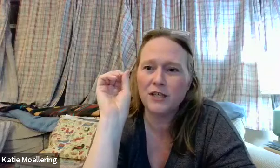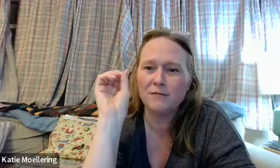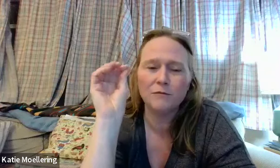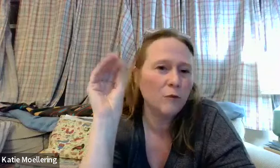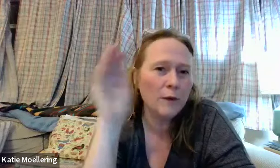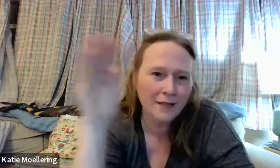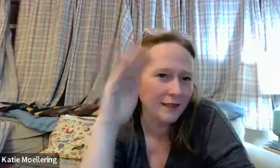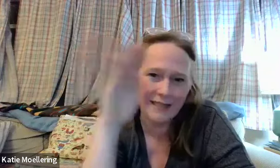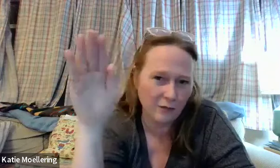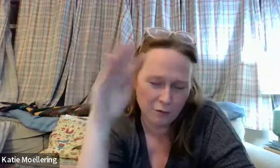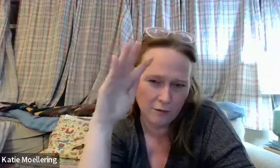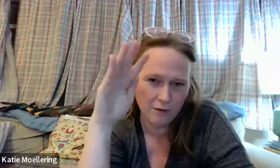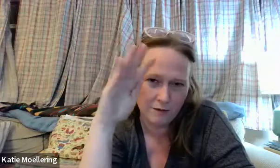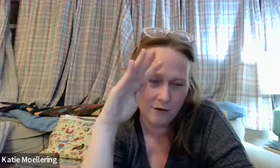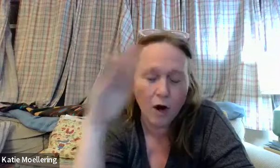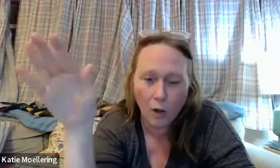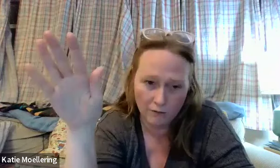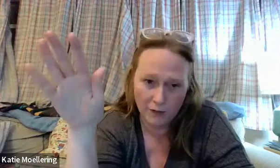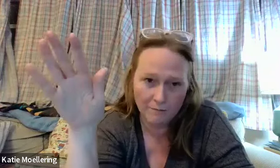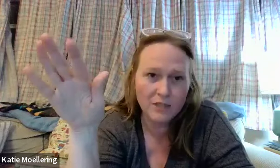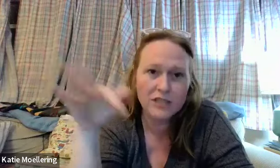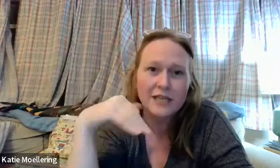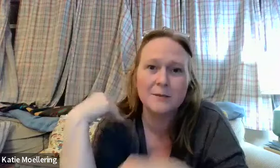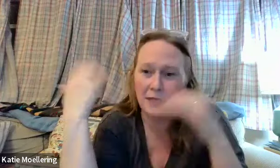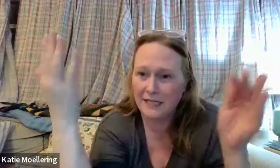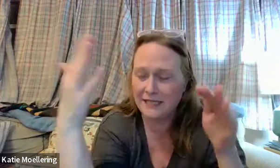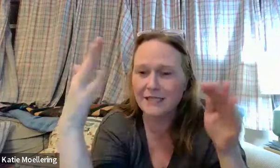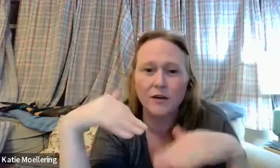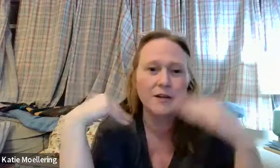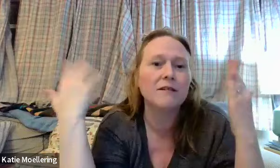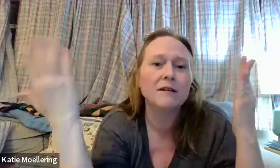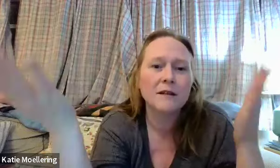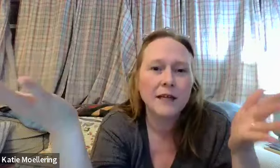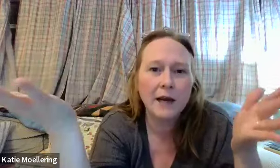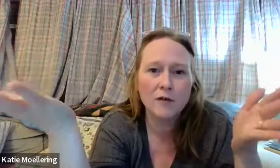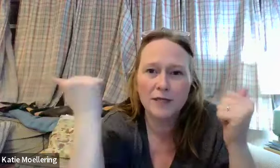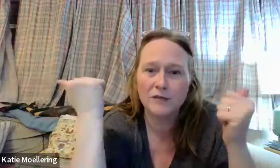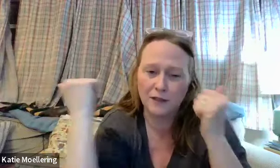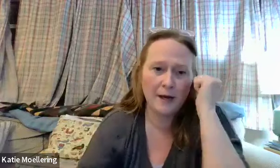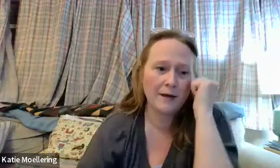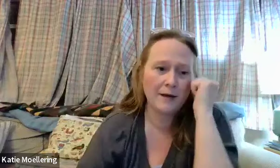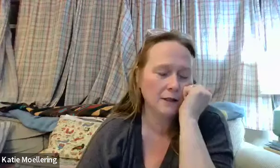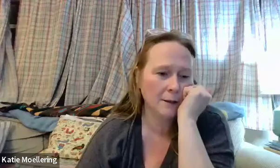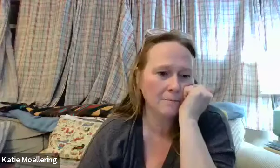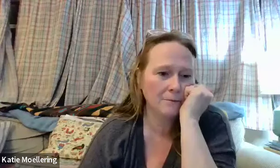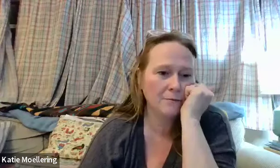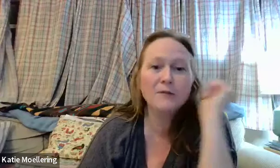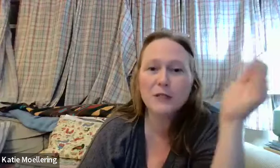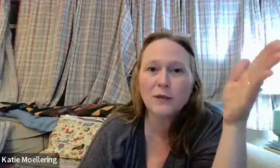sheet. We might not get through all of them. It just kind of depends on how everybody's feeling about it. But if we don't